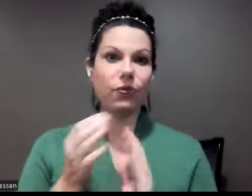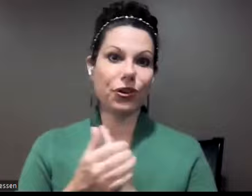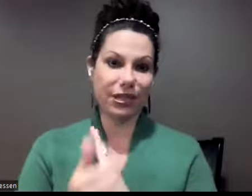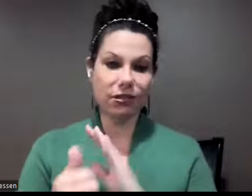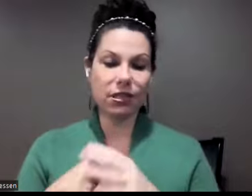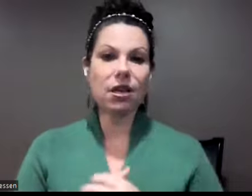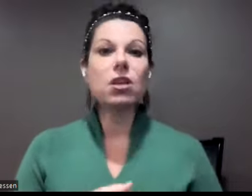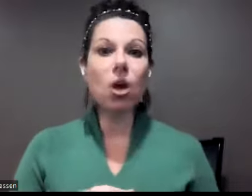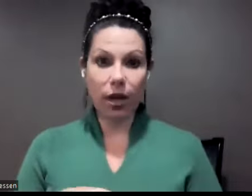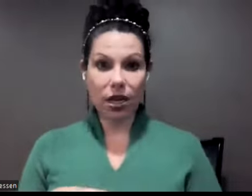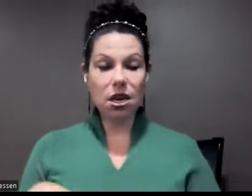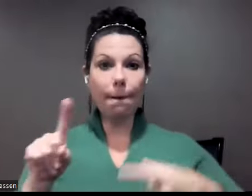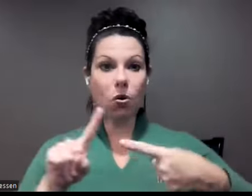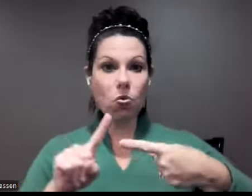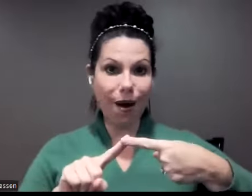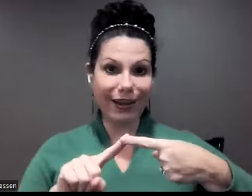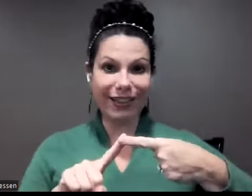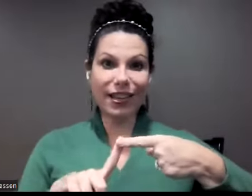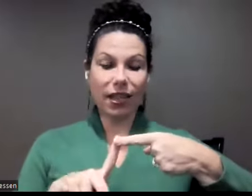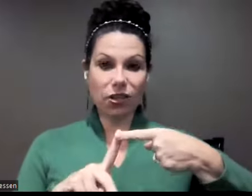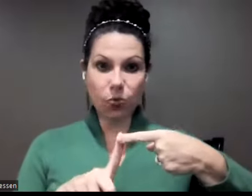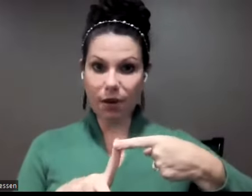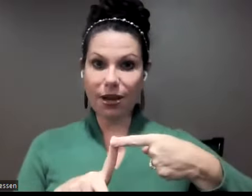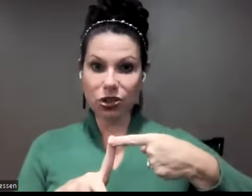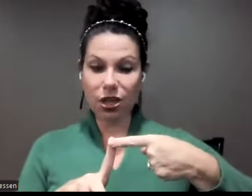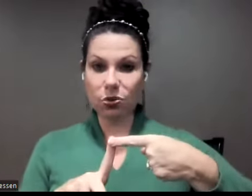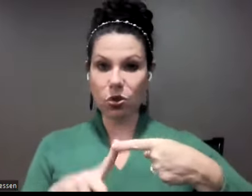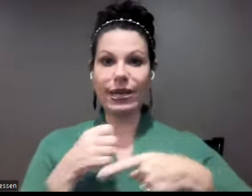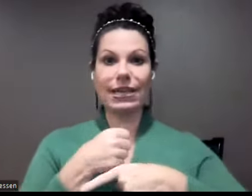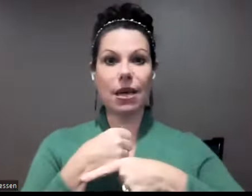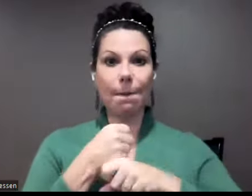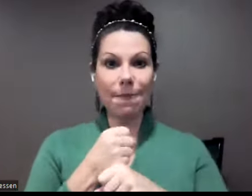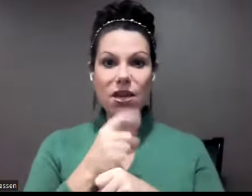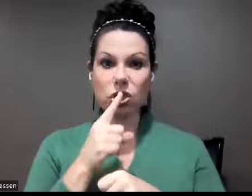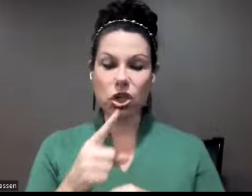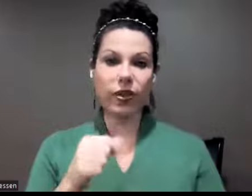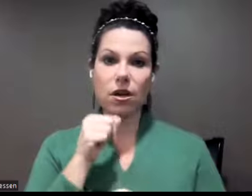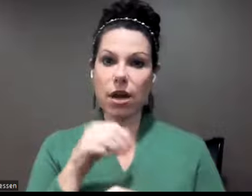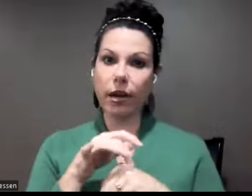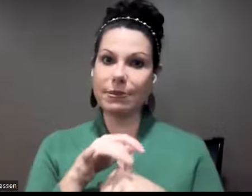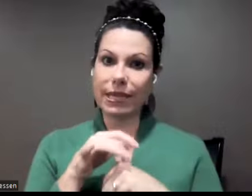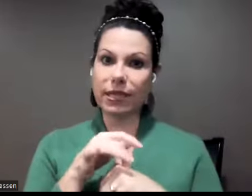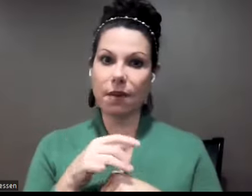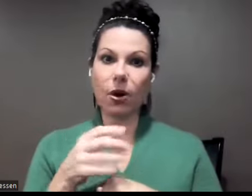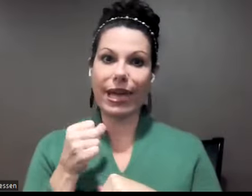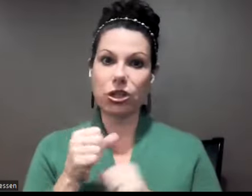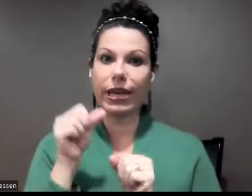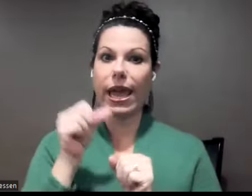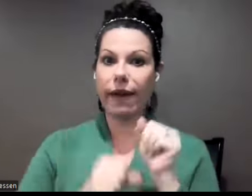your skills. So, number one, you want to make sure that you do is make sure that you're not obsessing about catching